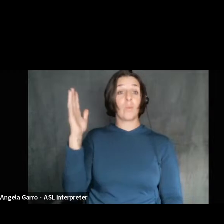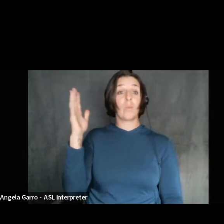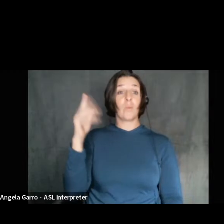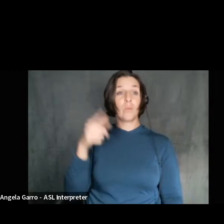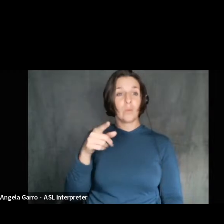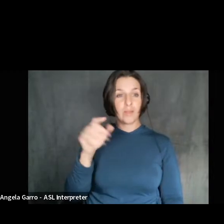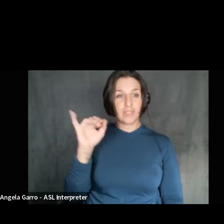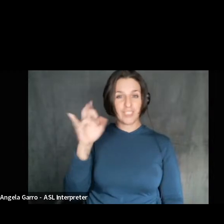for Jill.